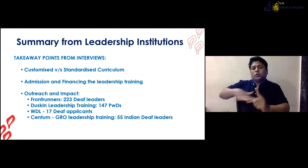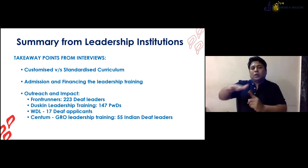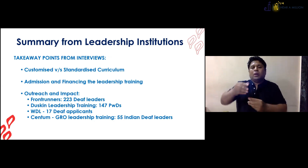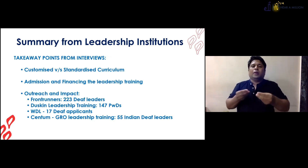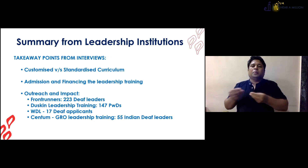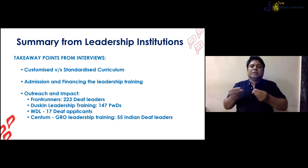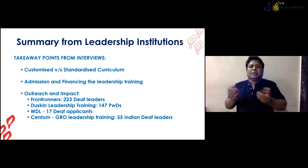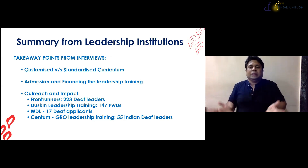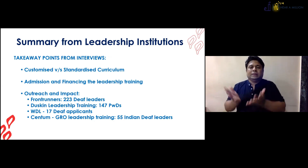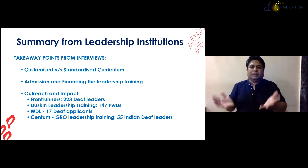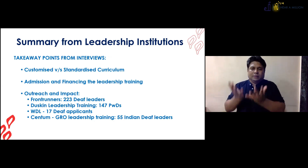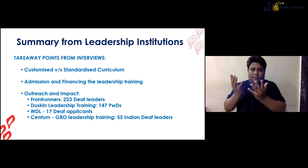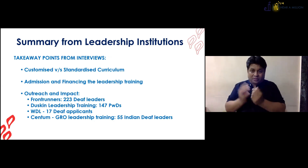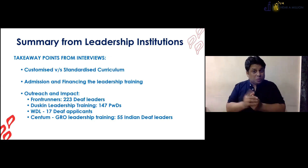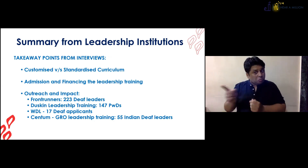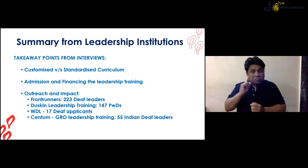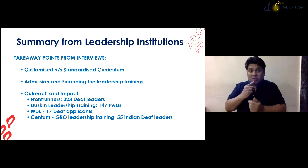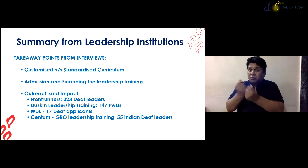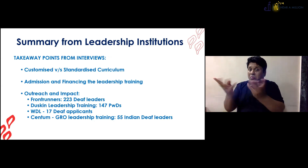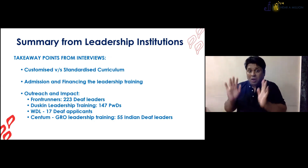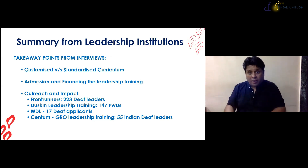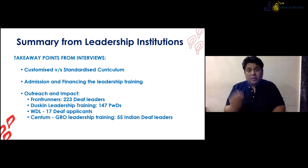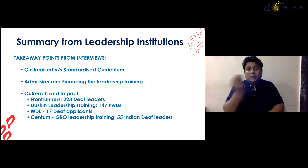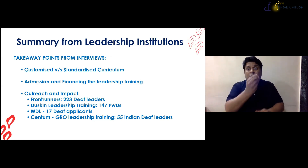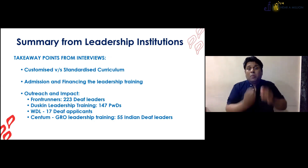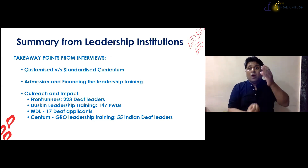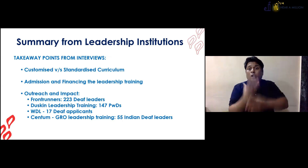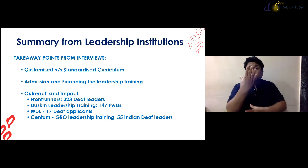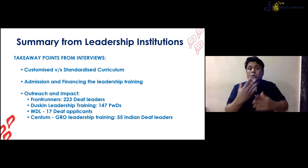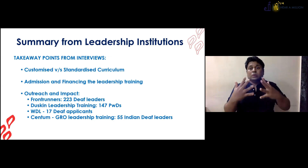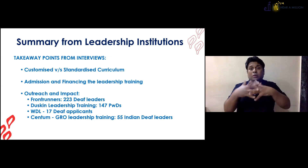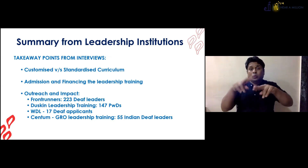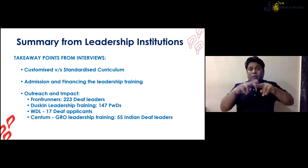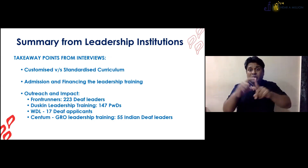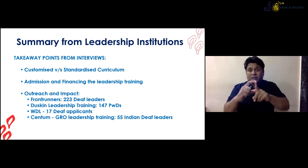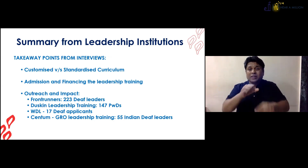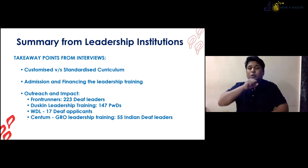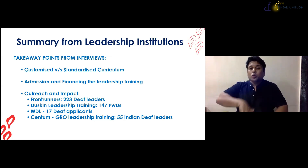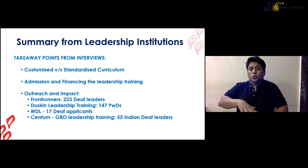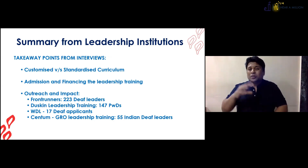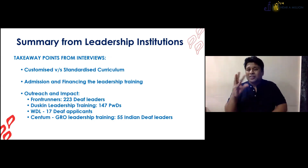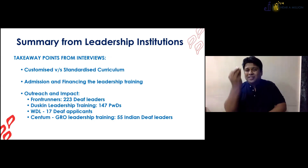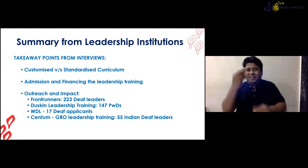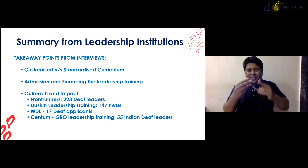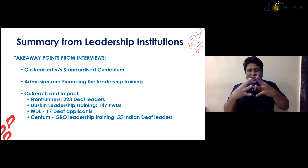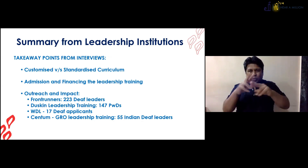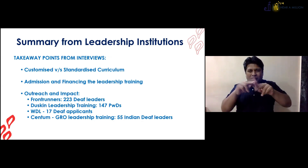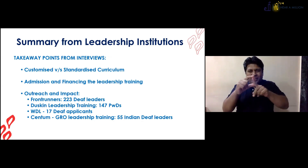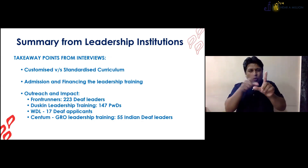internally, helping the deaf community with the business. So that's a great idea. A lot of deaf people are doing it. There are different